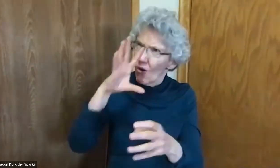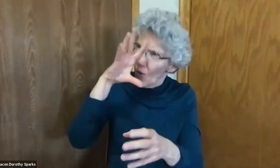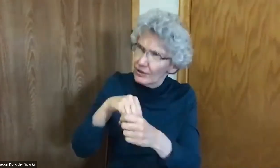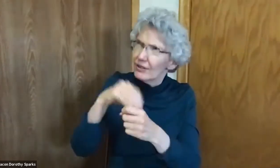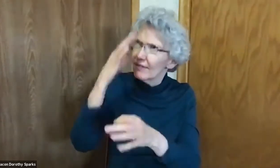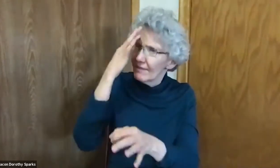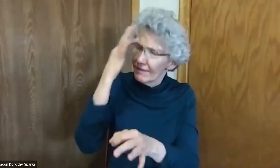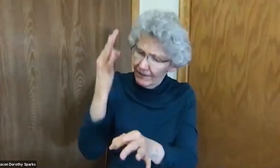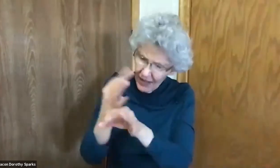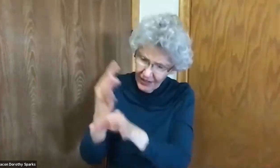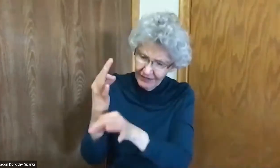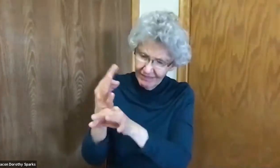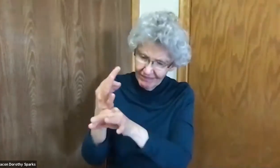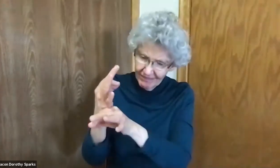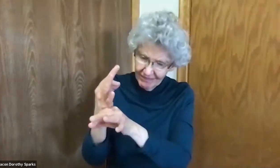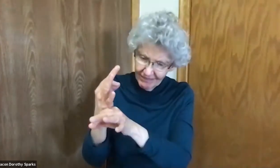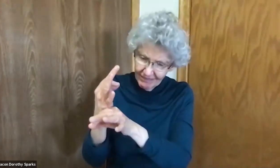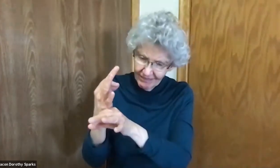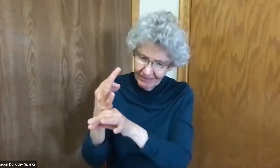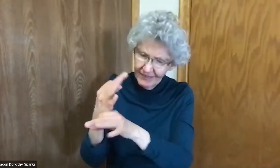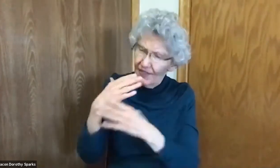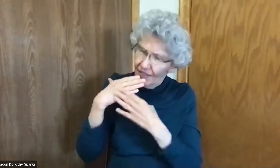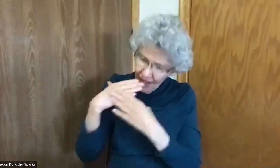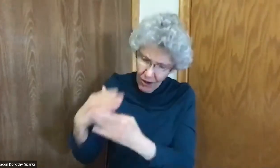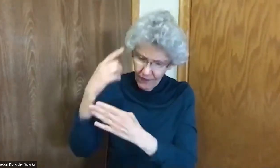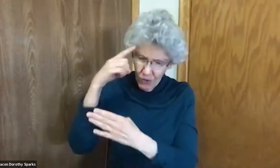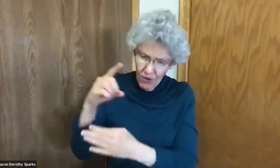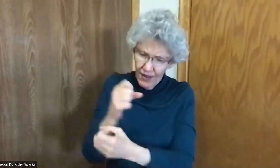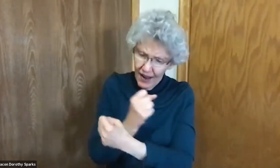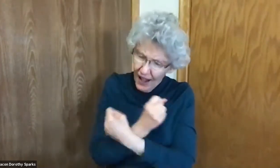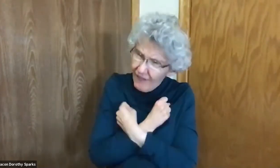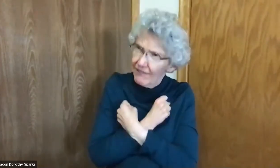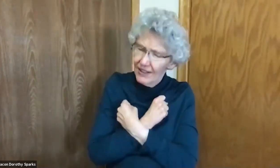Thank you for hope that includes others in faith.